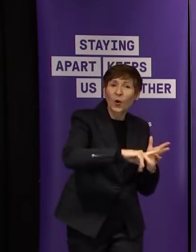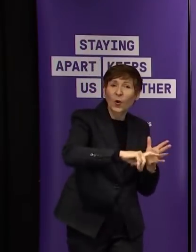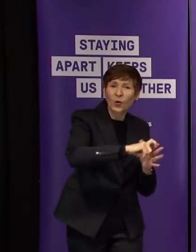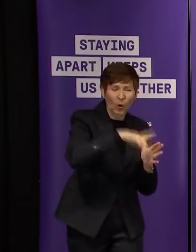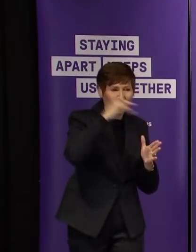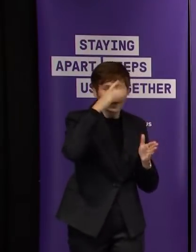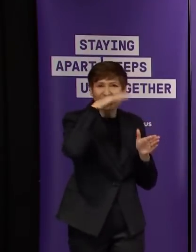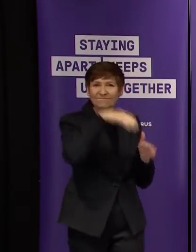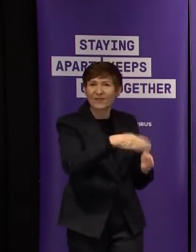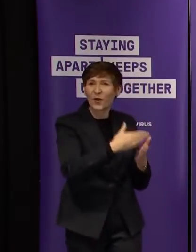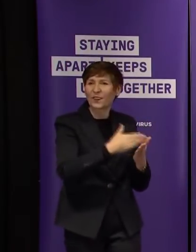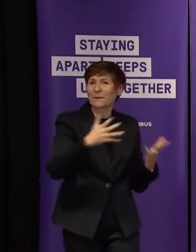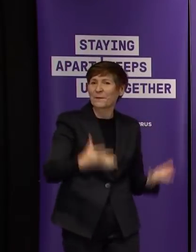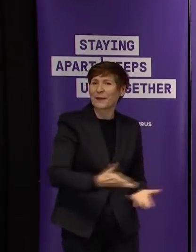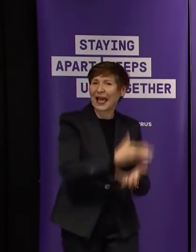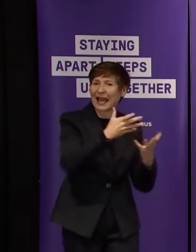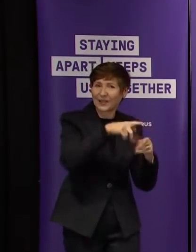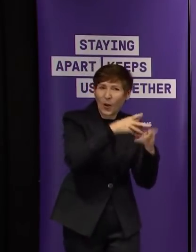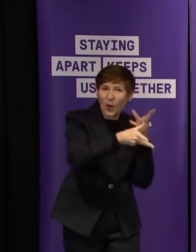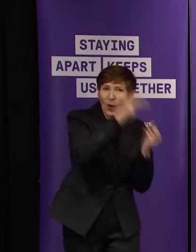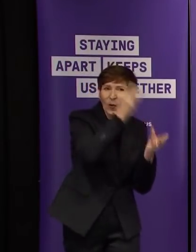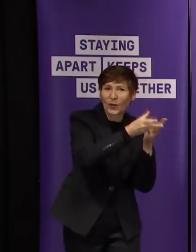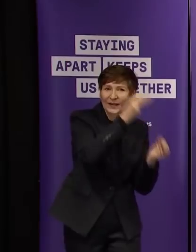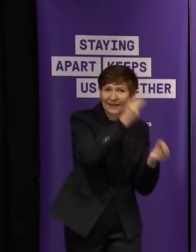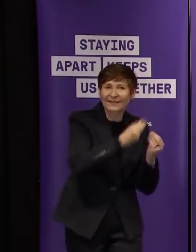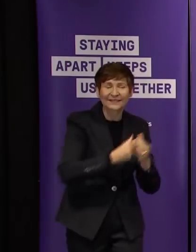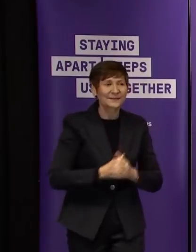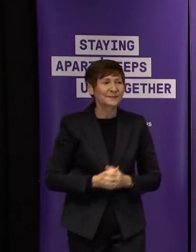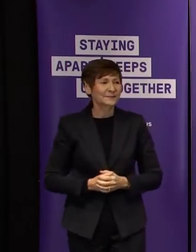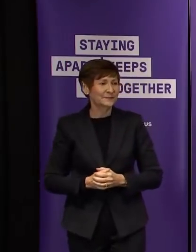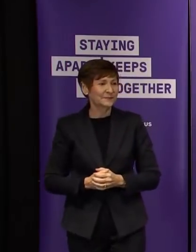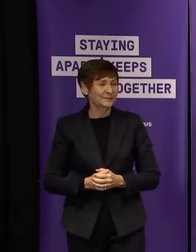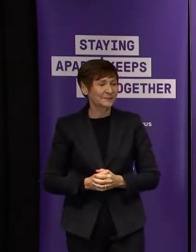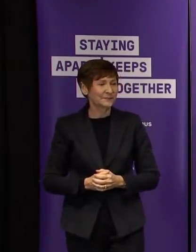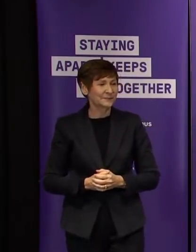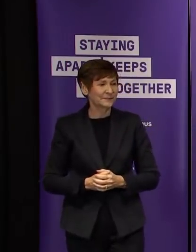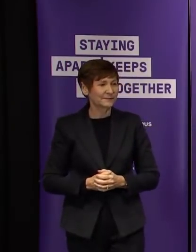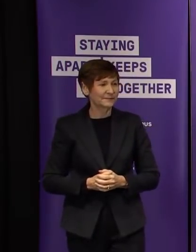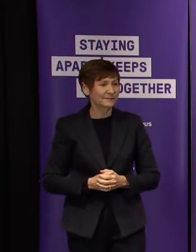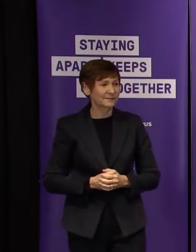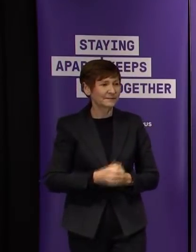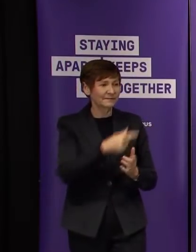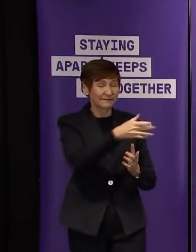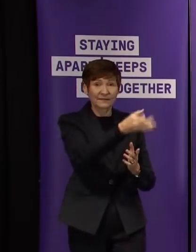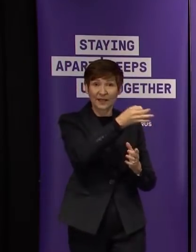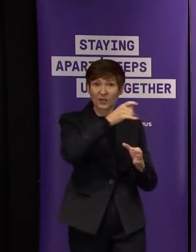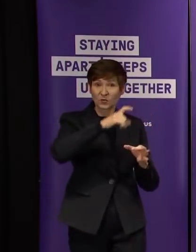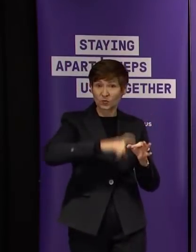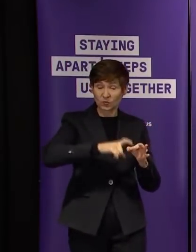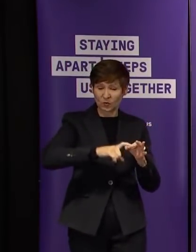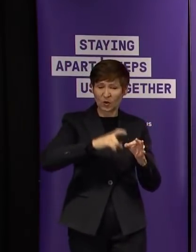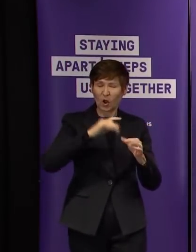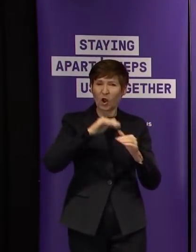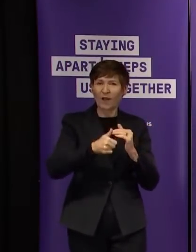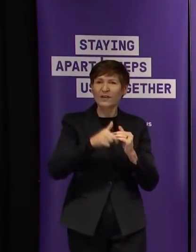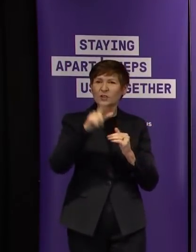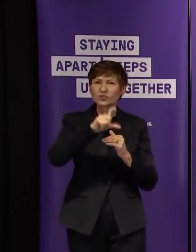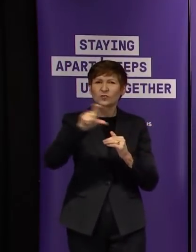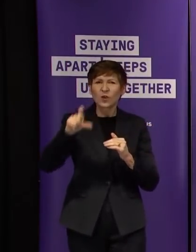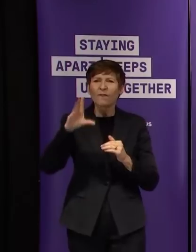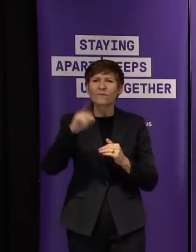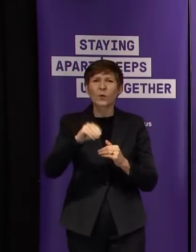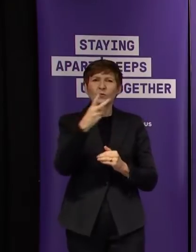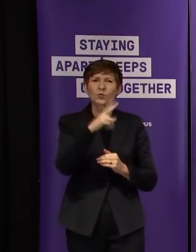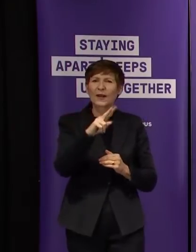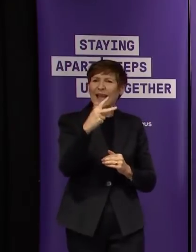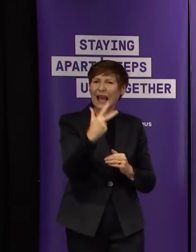prep 1-2s at school. Kinder resumes from October 5, childcare resumes from 28th of September. What about those kids who